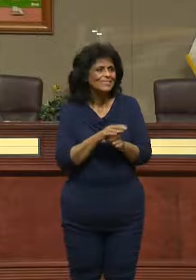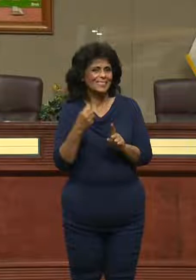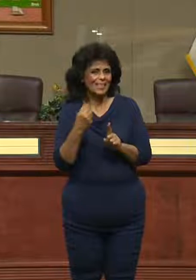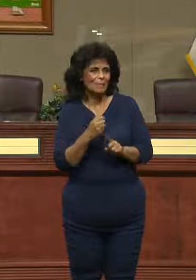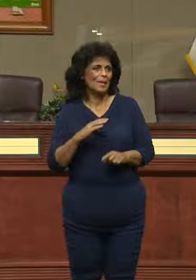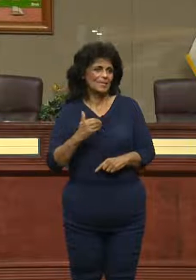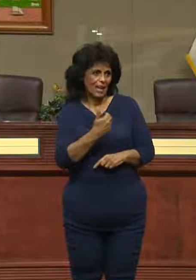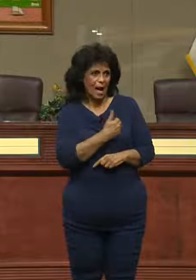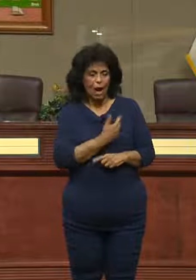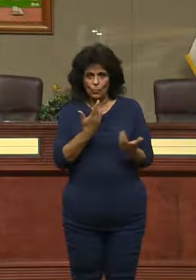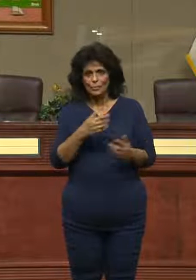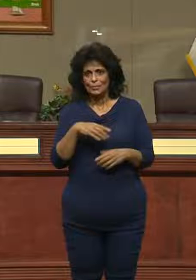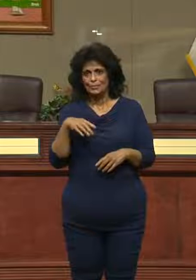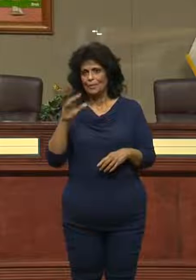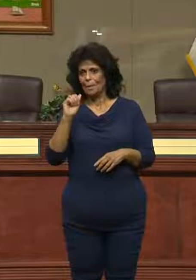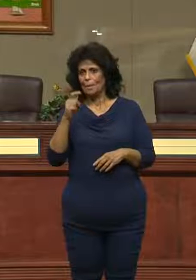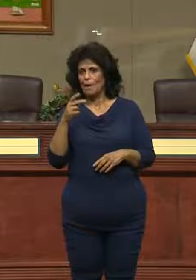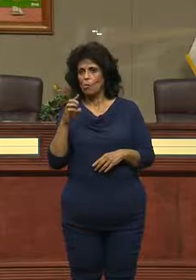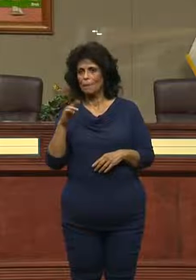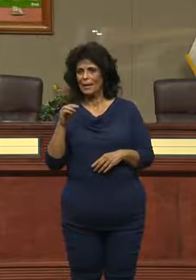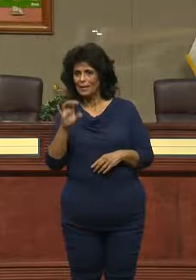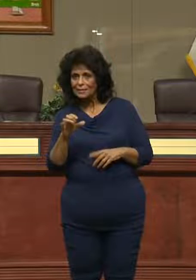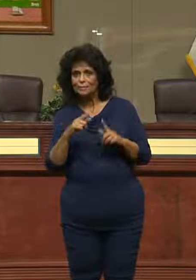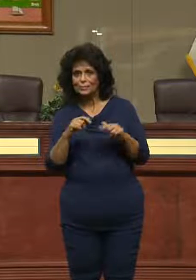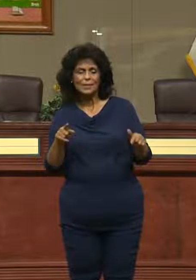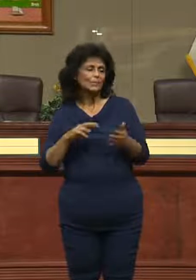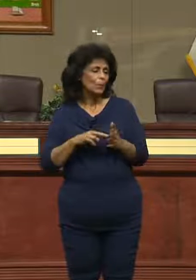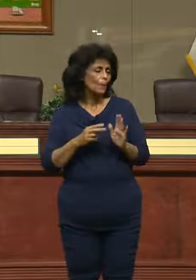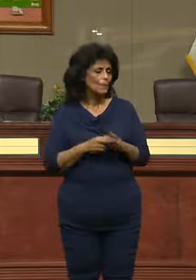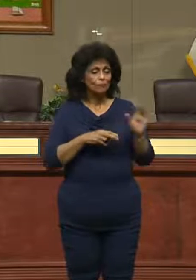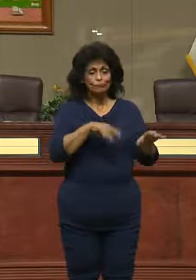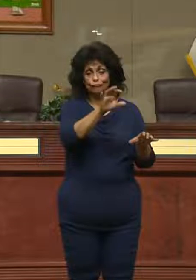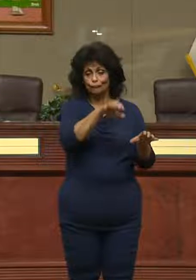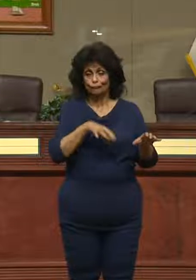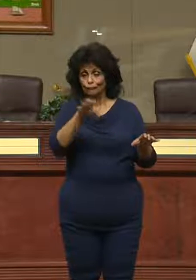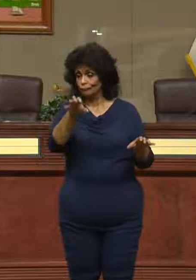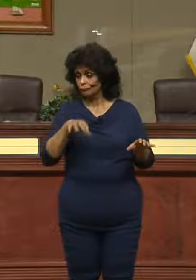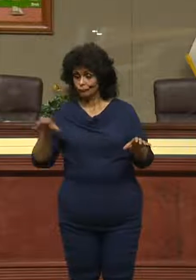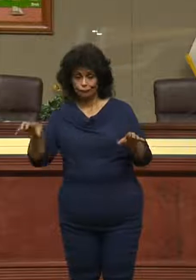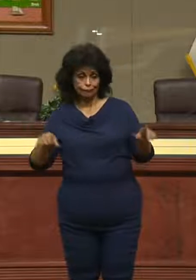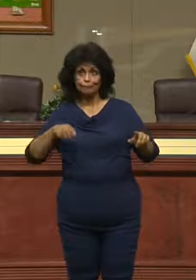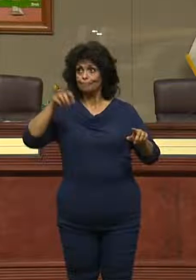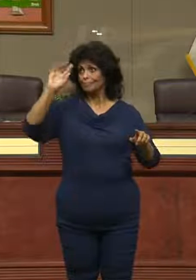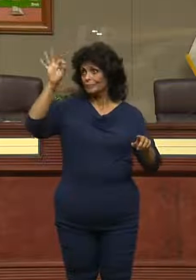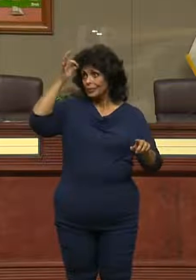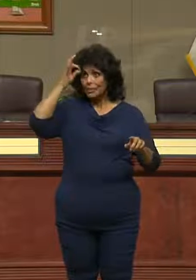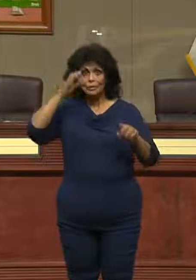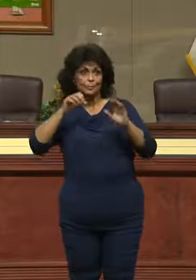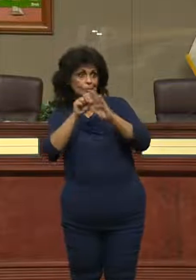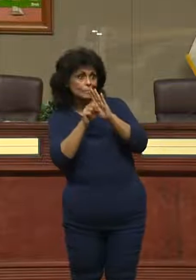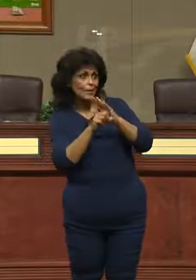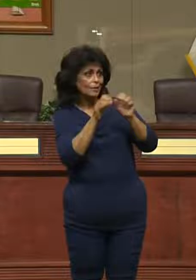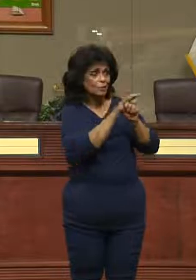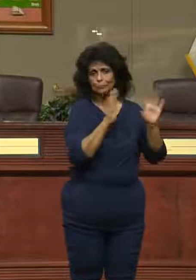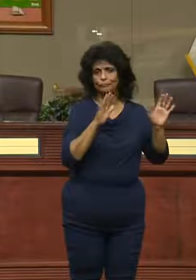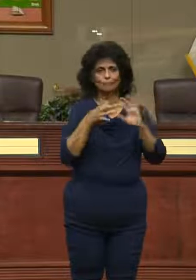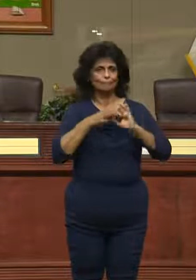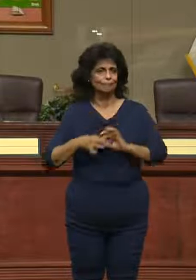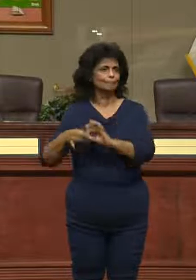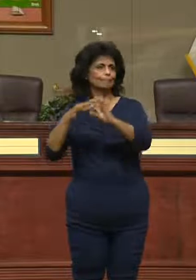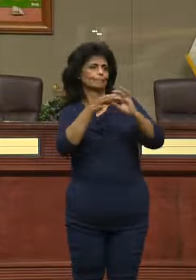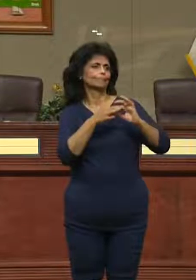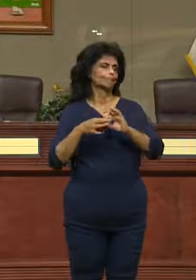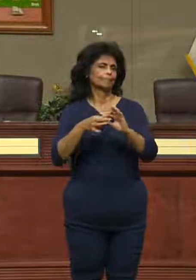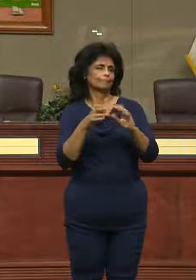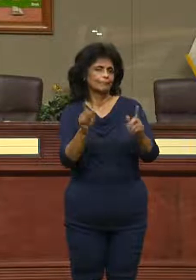that process. So it is a collaboration is the point that I'm trying to make. Thank you. This next question is for Dr.